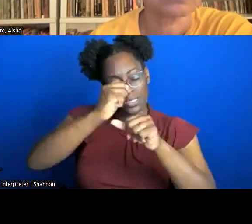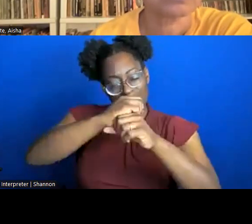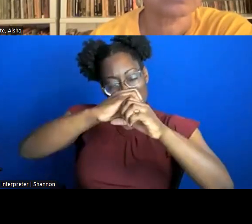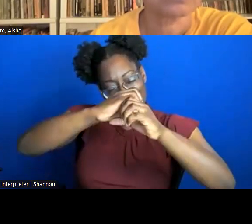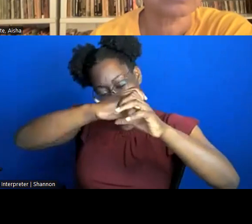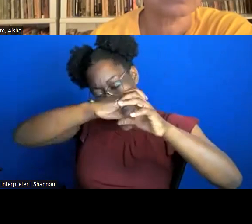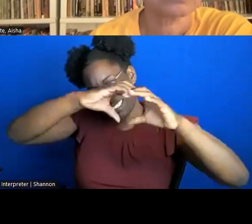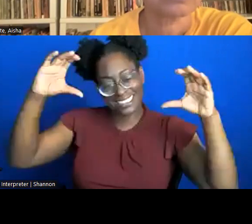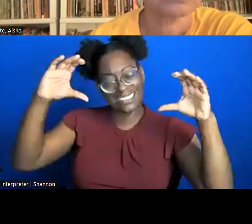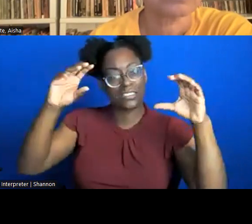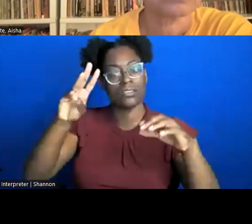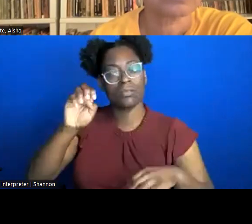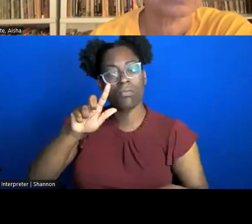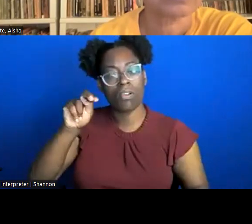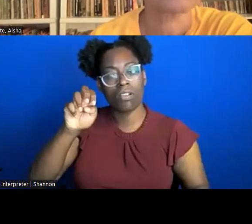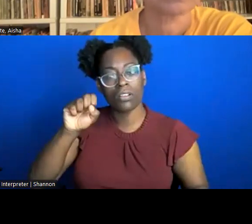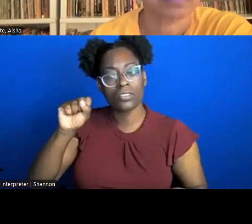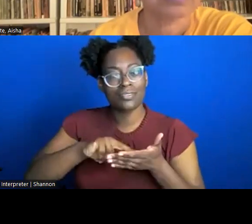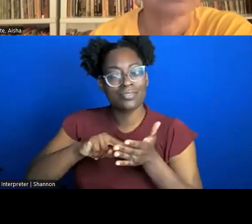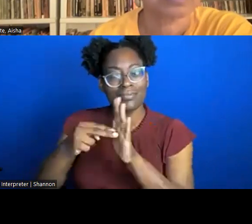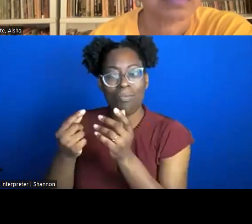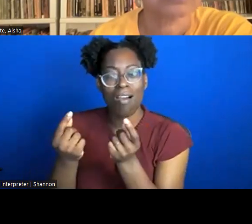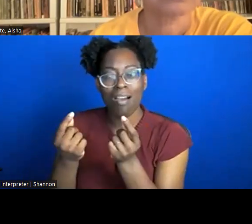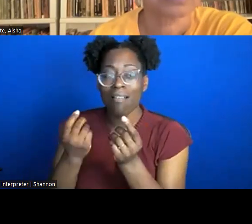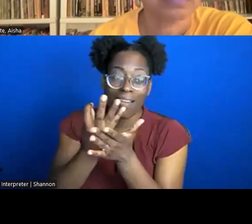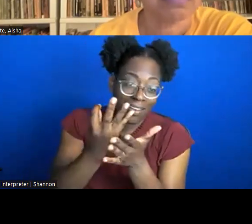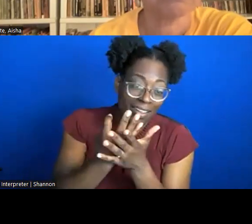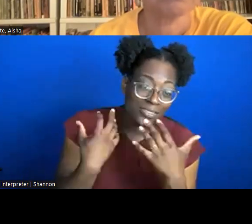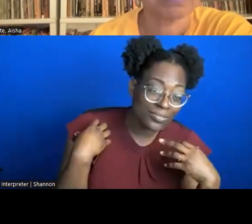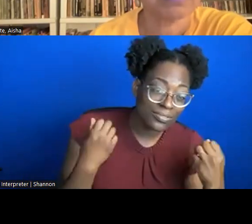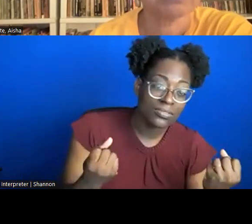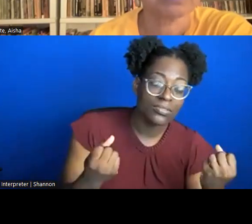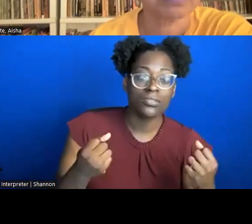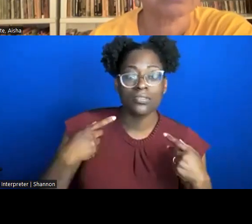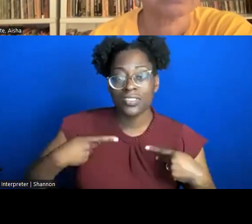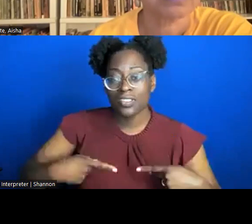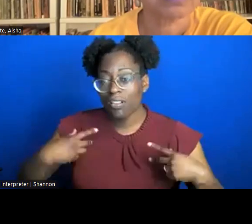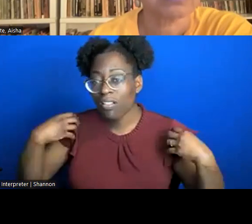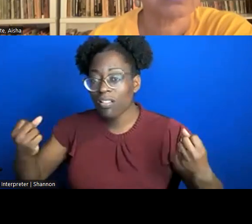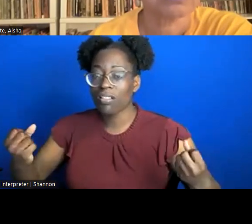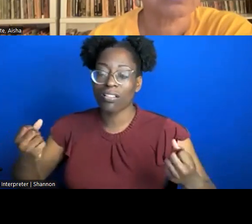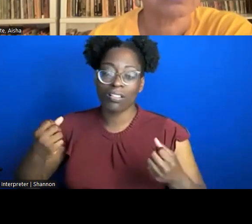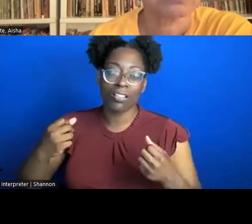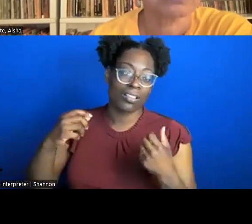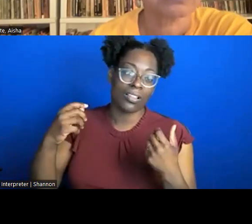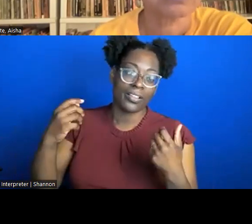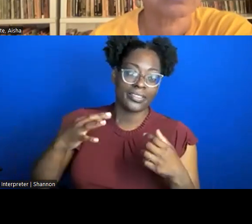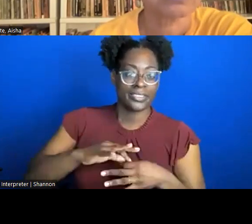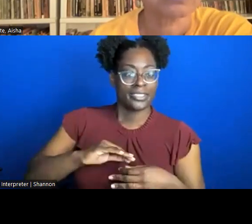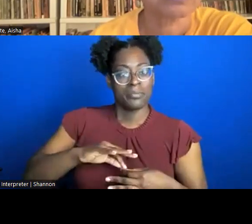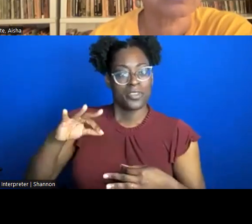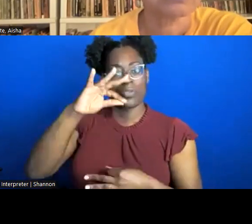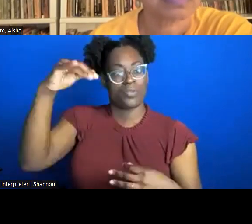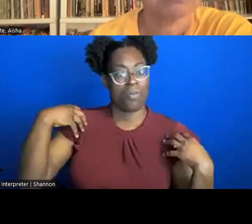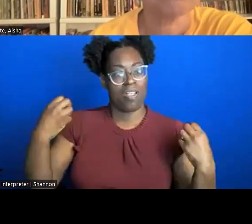spiritual wellness, physical wellness, financial wellness, social wellness, all those elements that sometimes, as Carol noted, we don't always